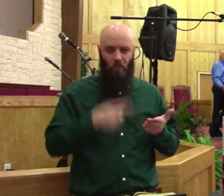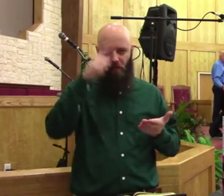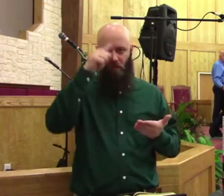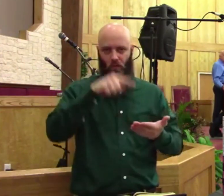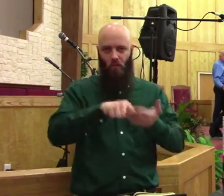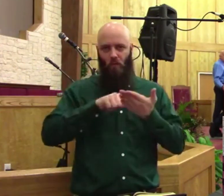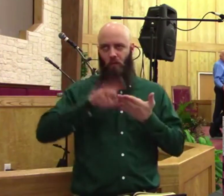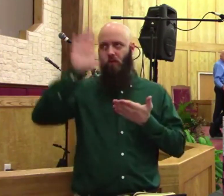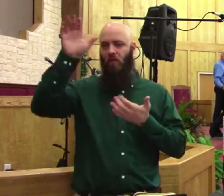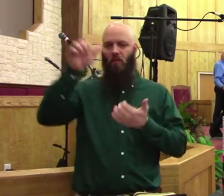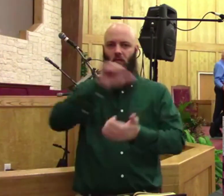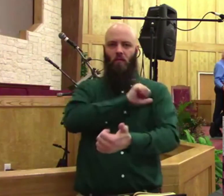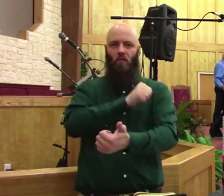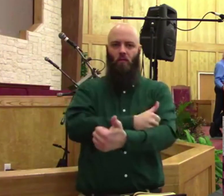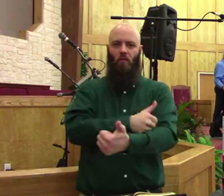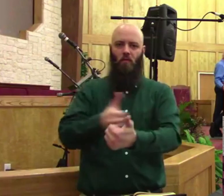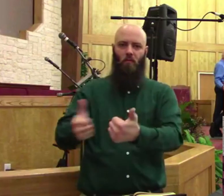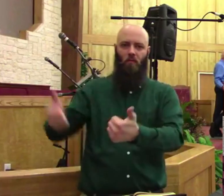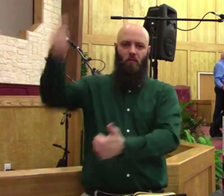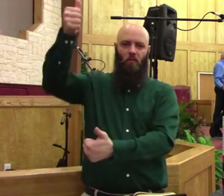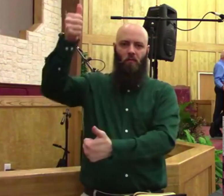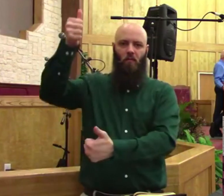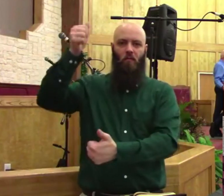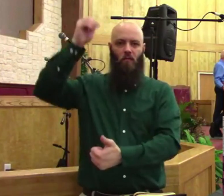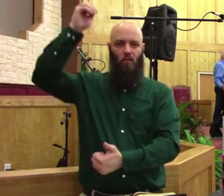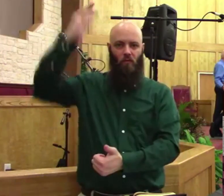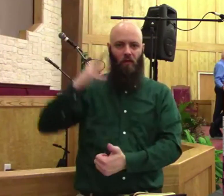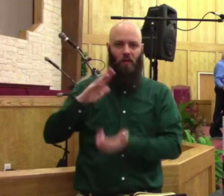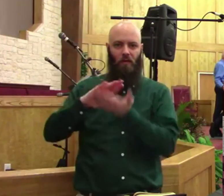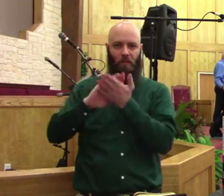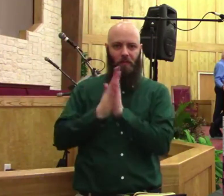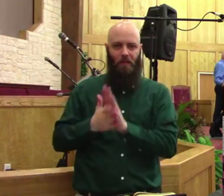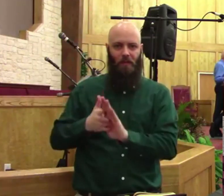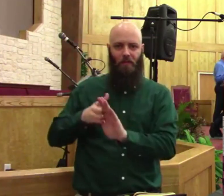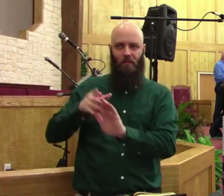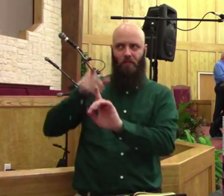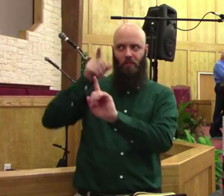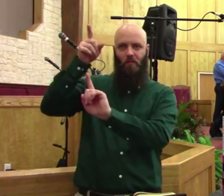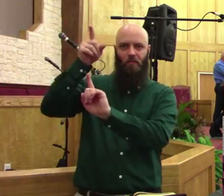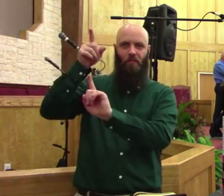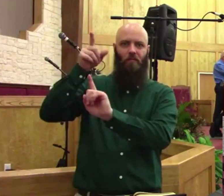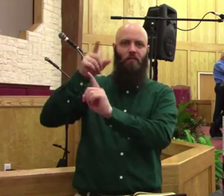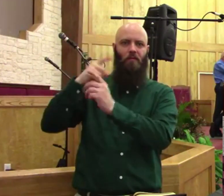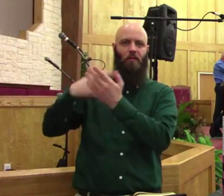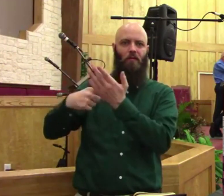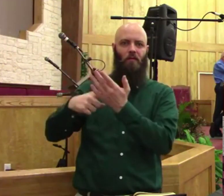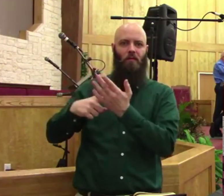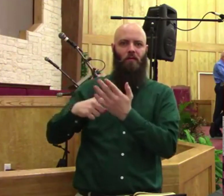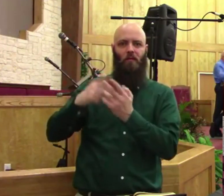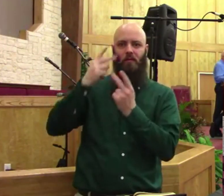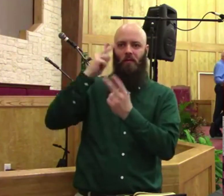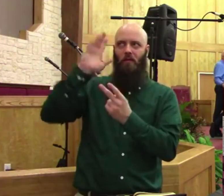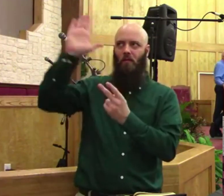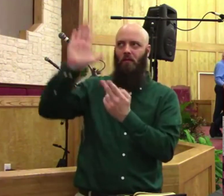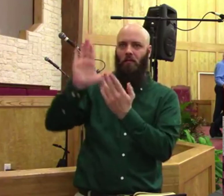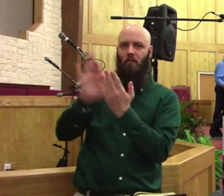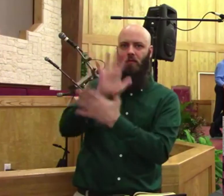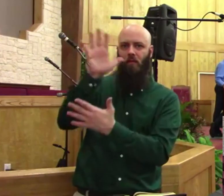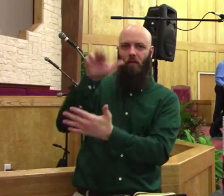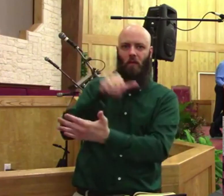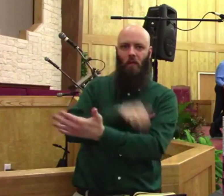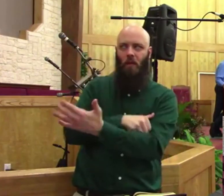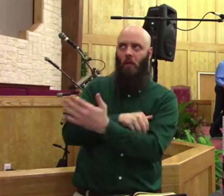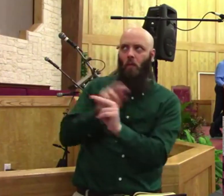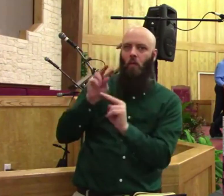and grace, the God of peace. And that's the purpose, to help us to see the glory of God and to